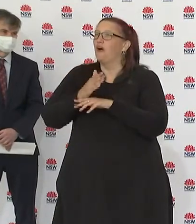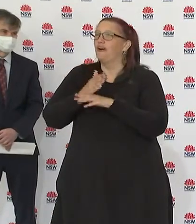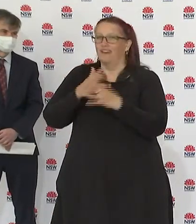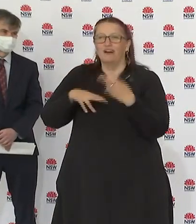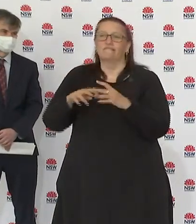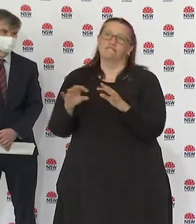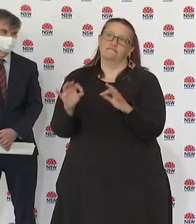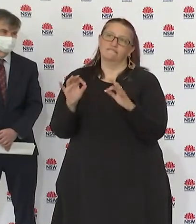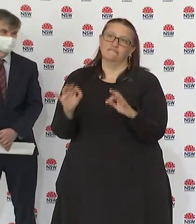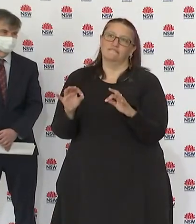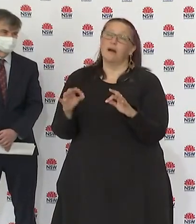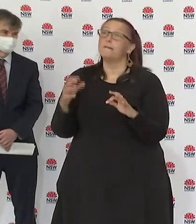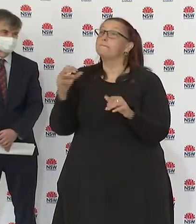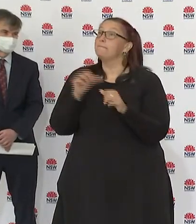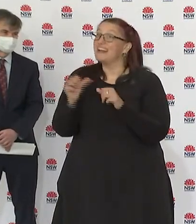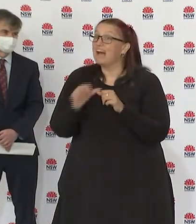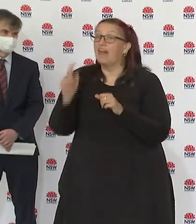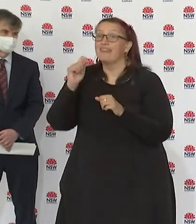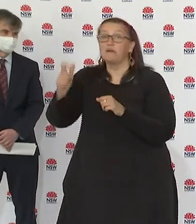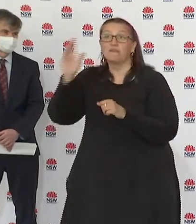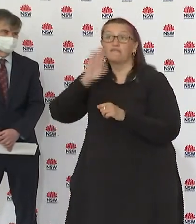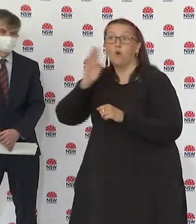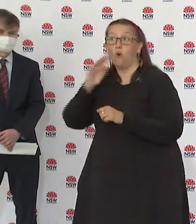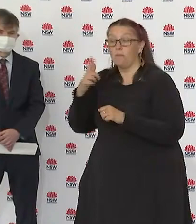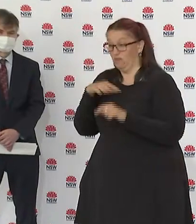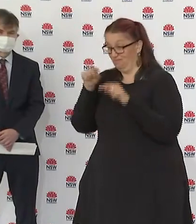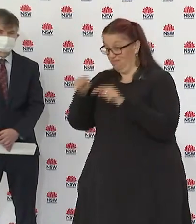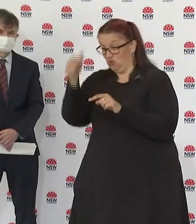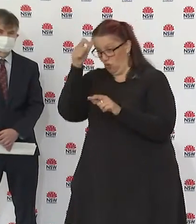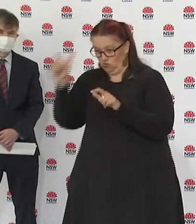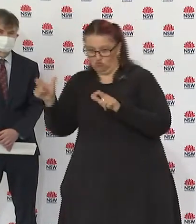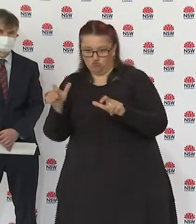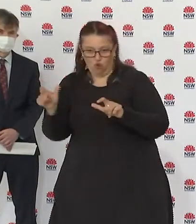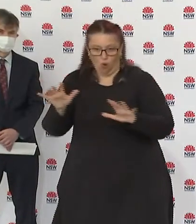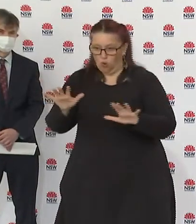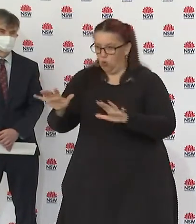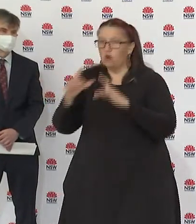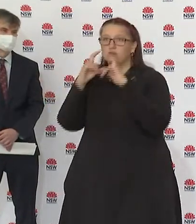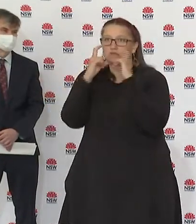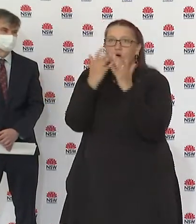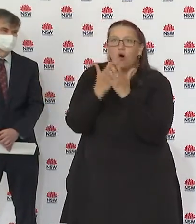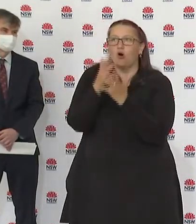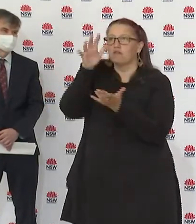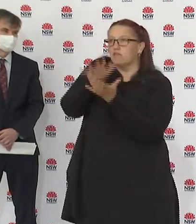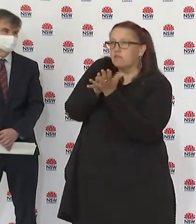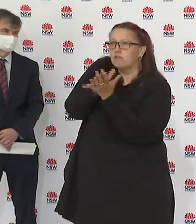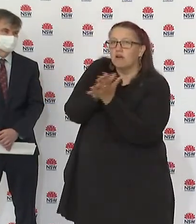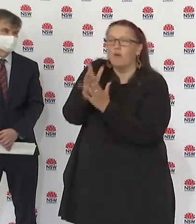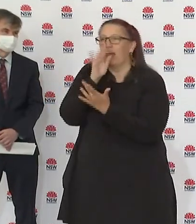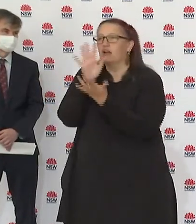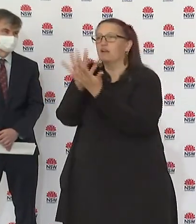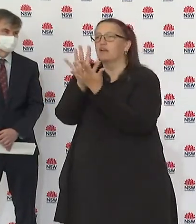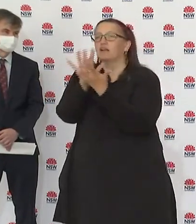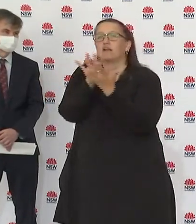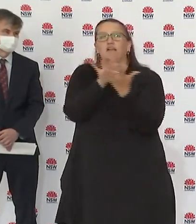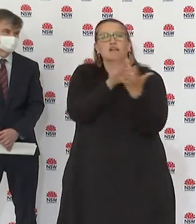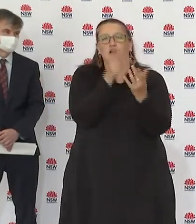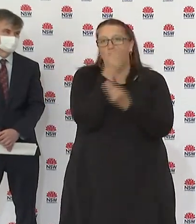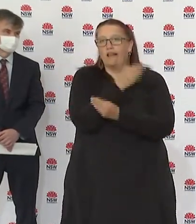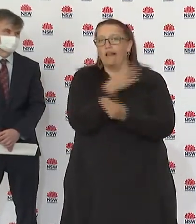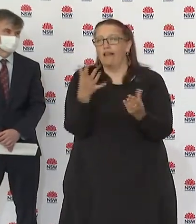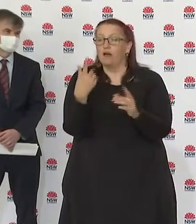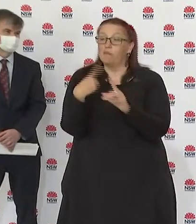been some level of good work practice or good contagion, and so we're able to locate them quickly and the contact tracers are able to get onto